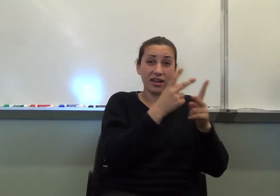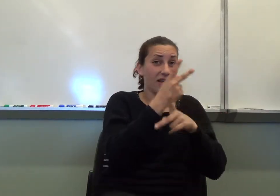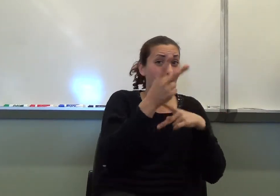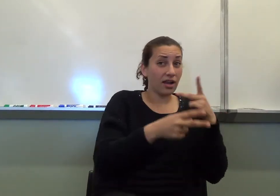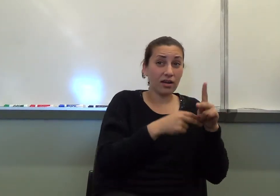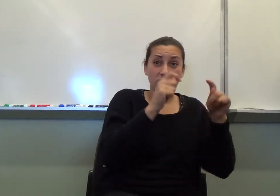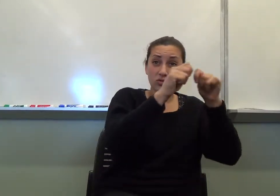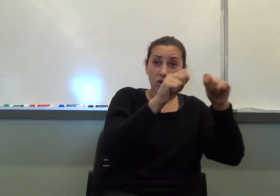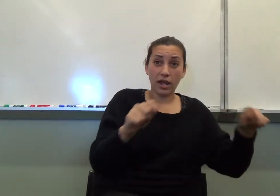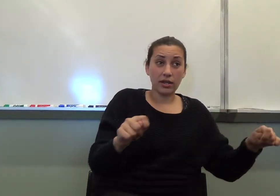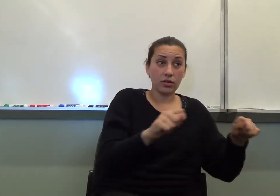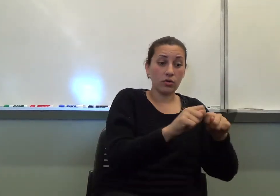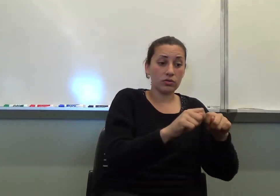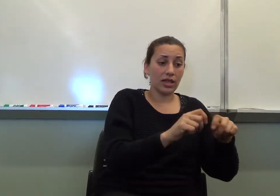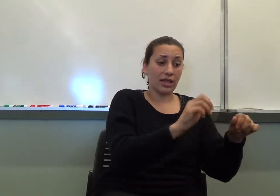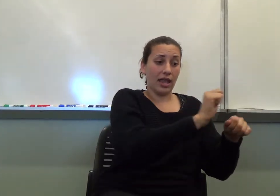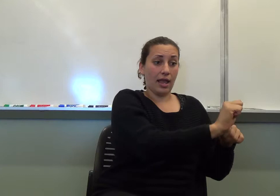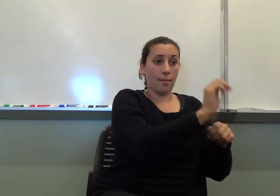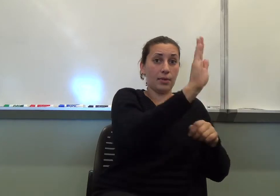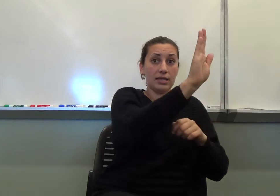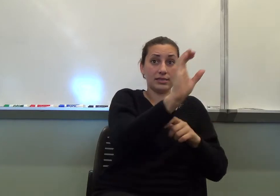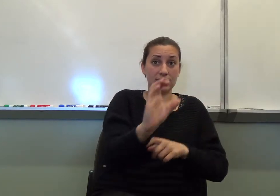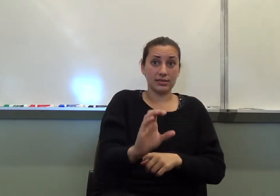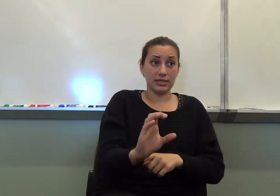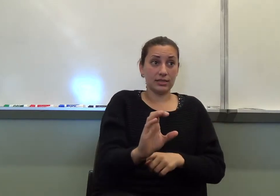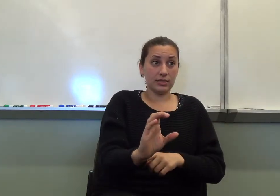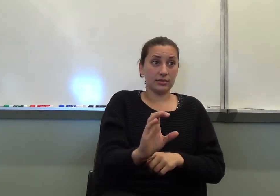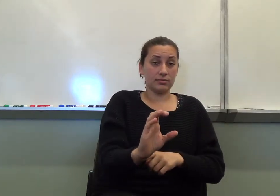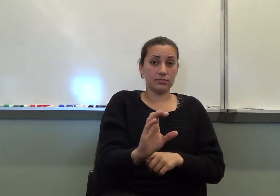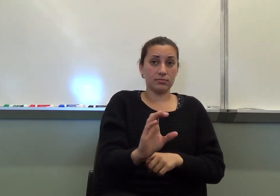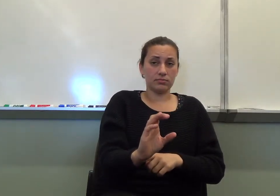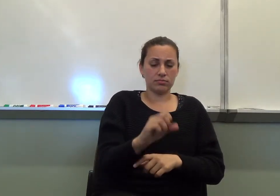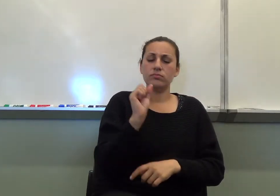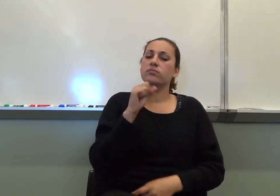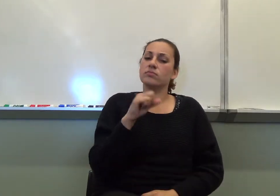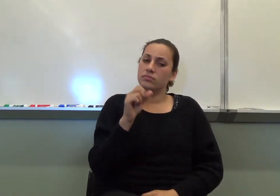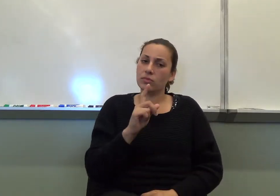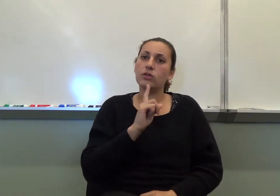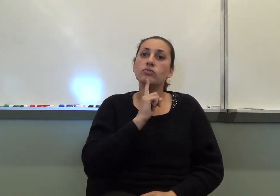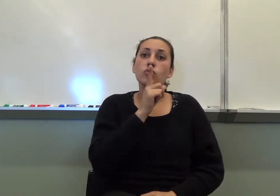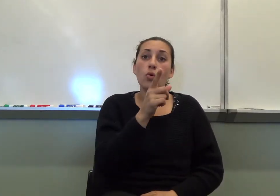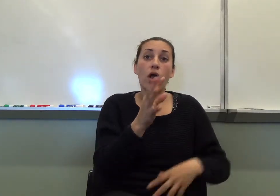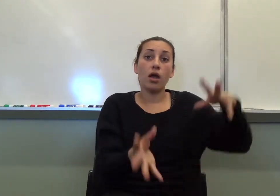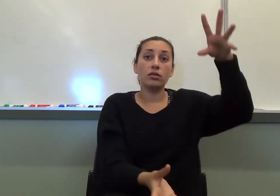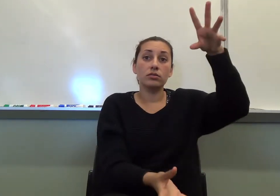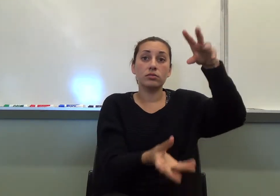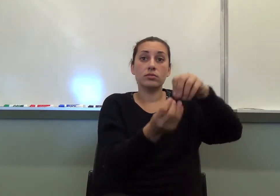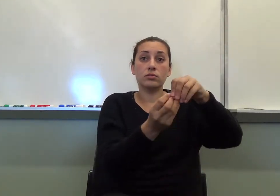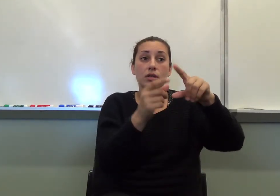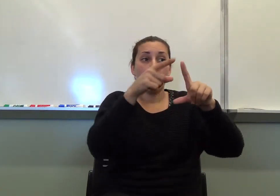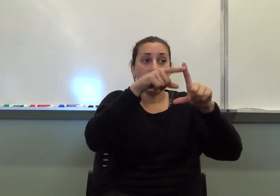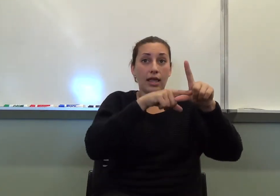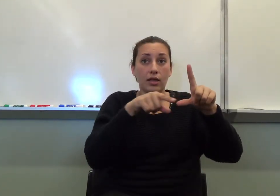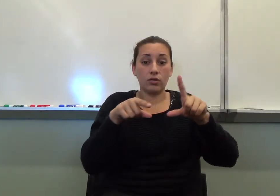A, B, and C are the 3 angles, then it's true that the sum of the angles is